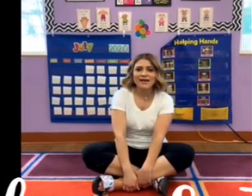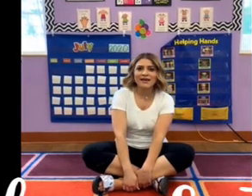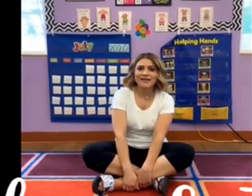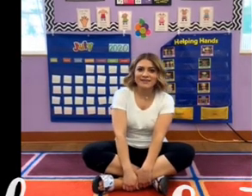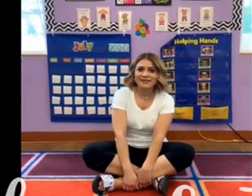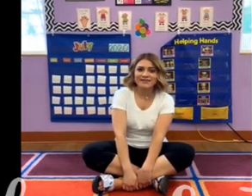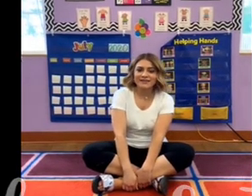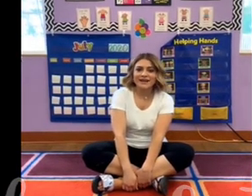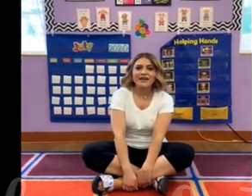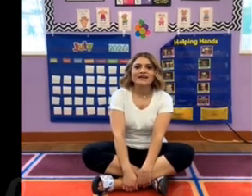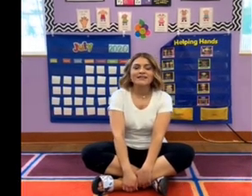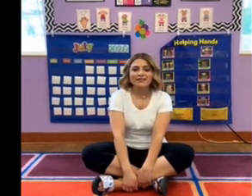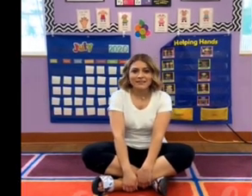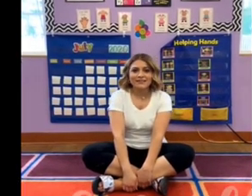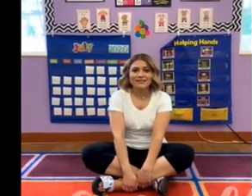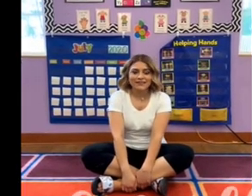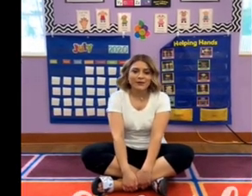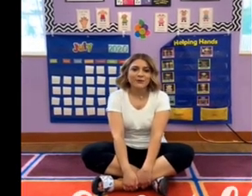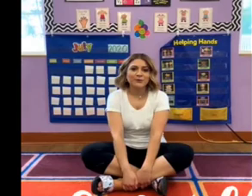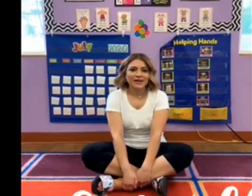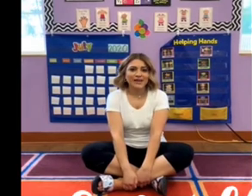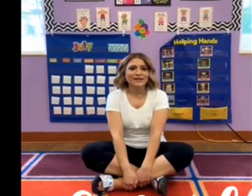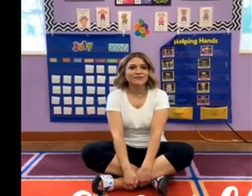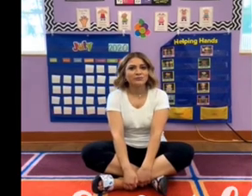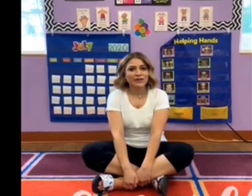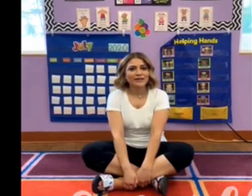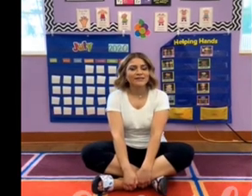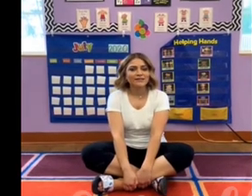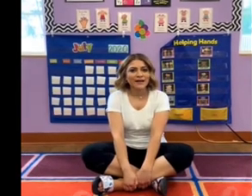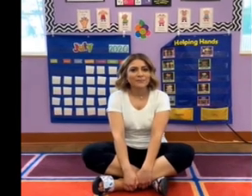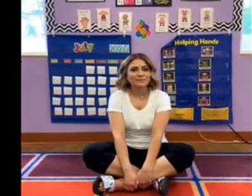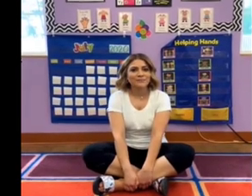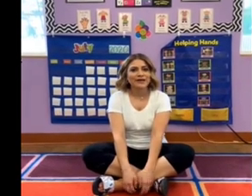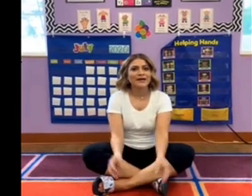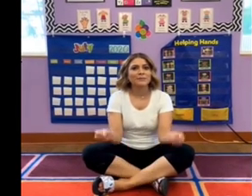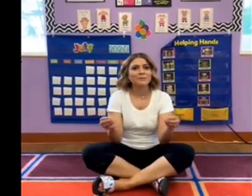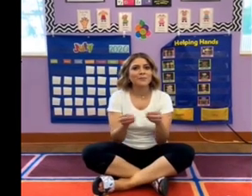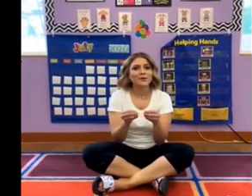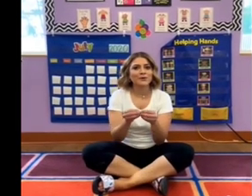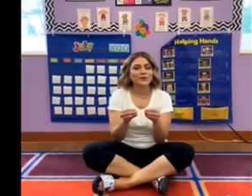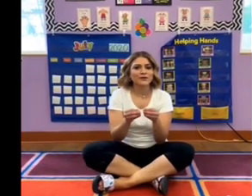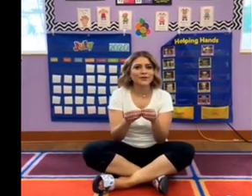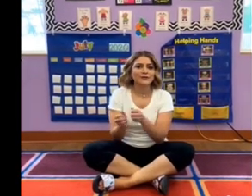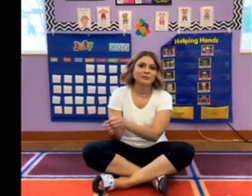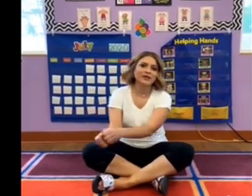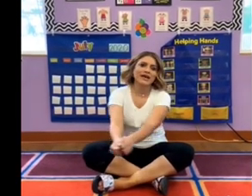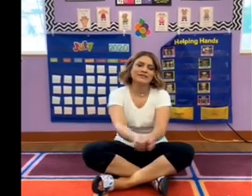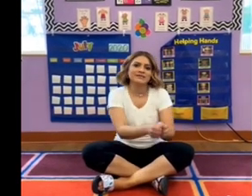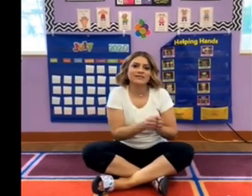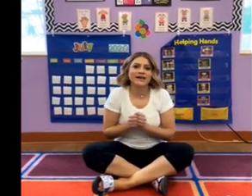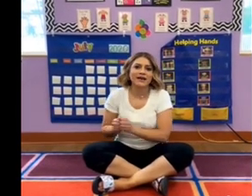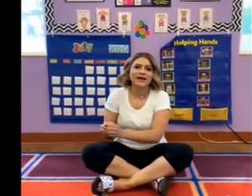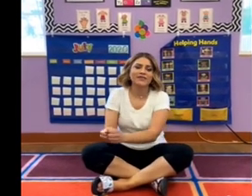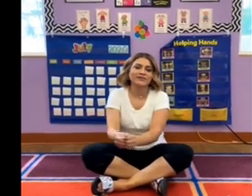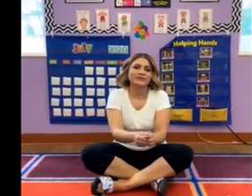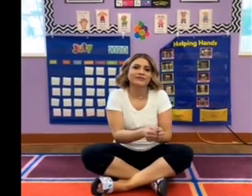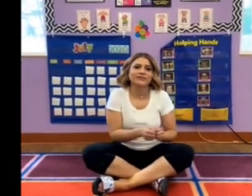Teddy, Theo and William. The more we get together, the